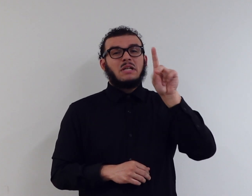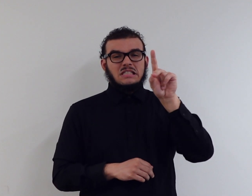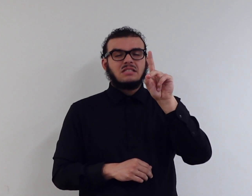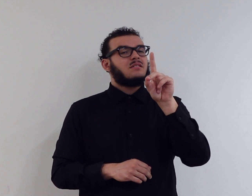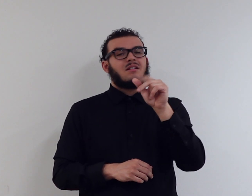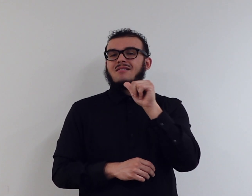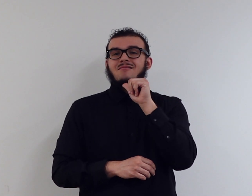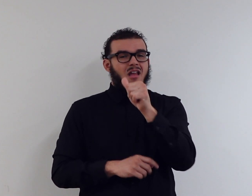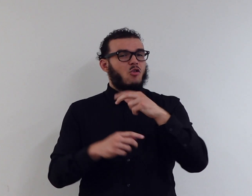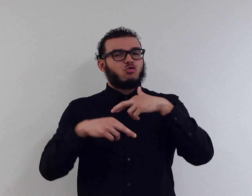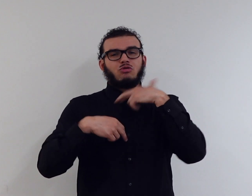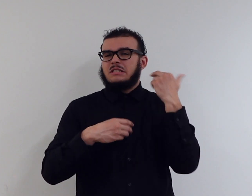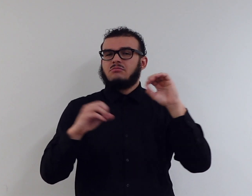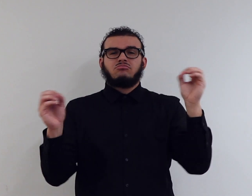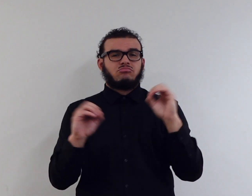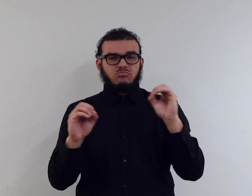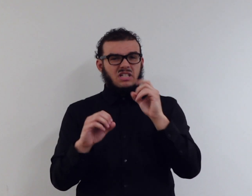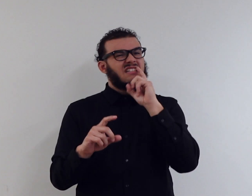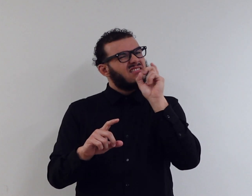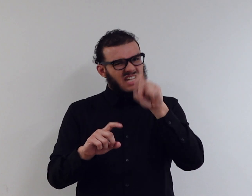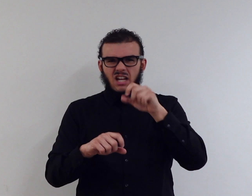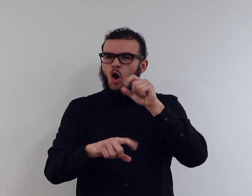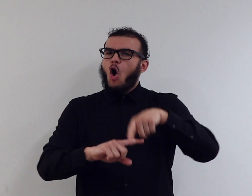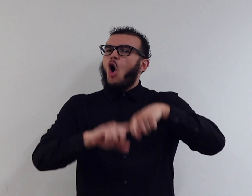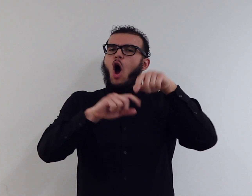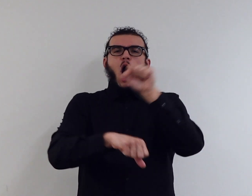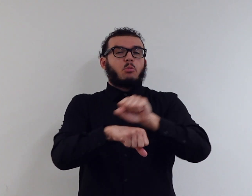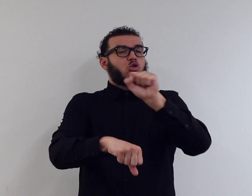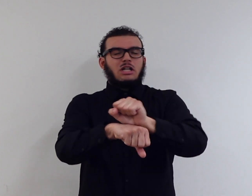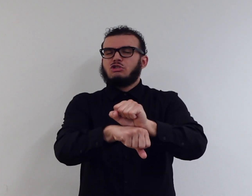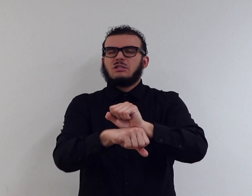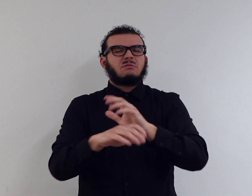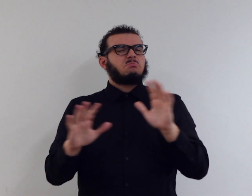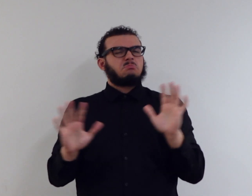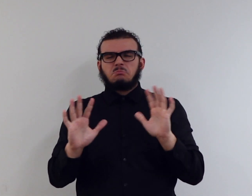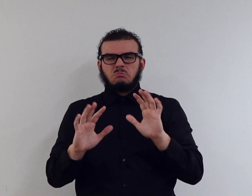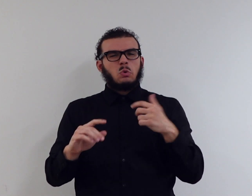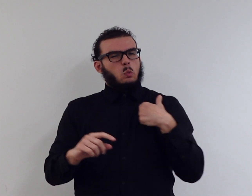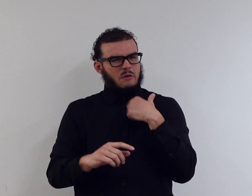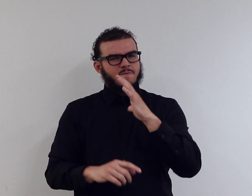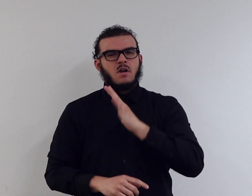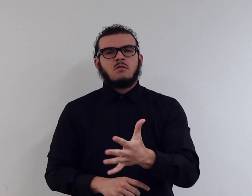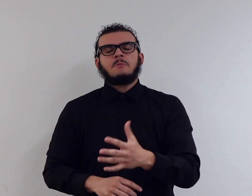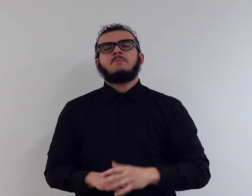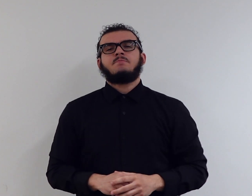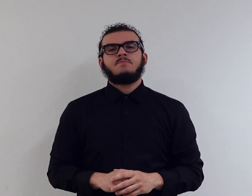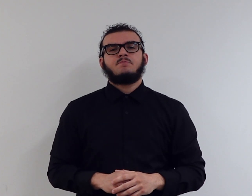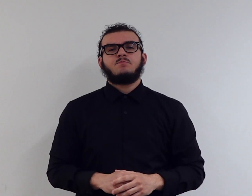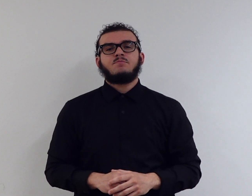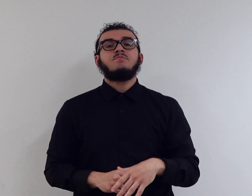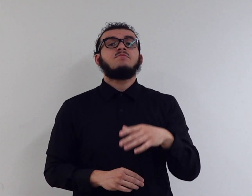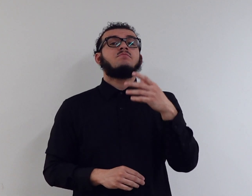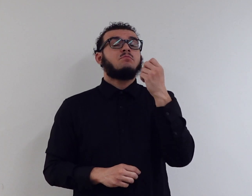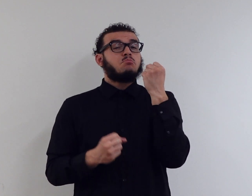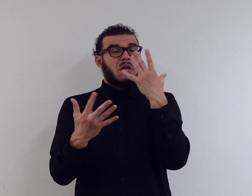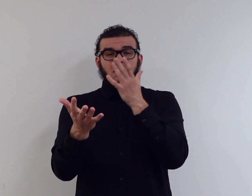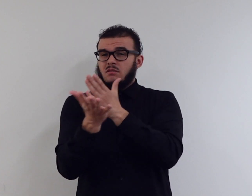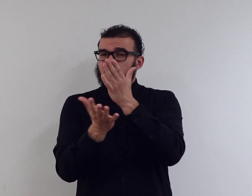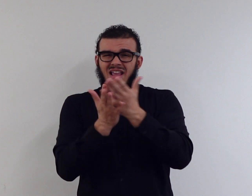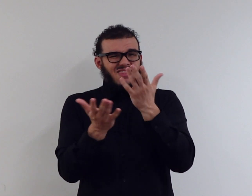at risk of needing to halt operations as a result of this order. There are many things we don't know about